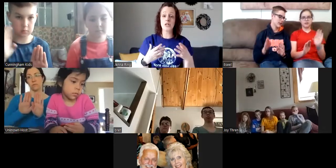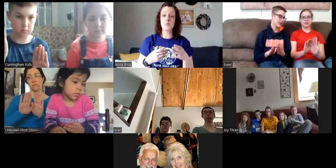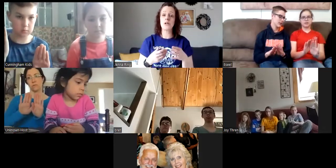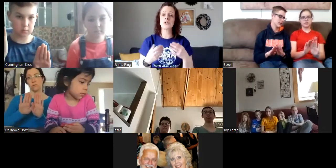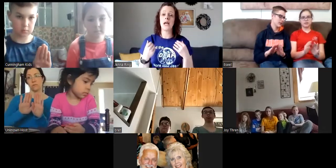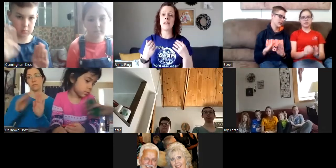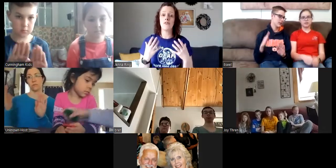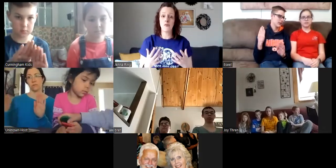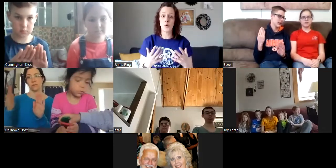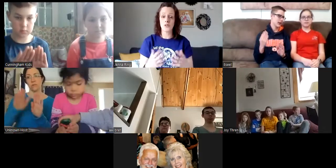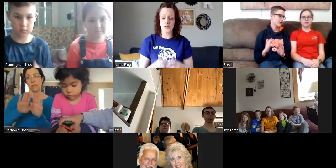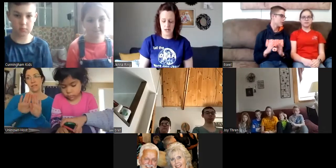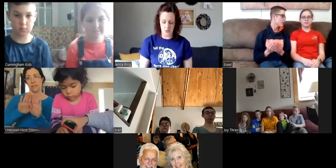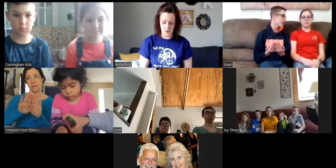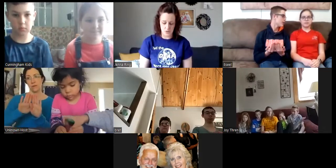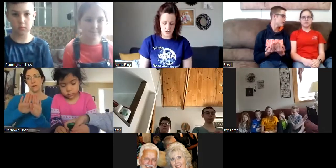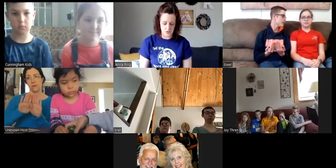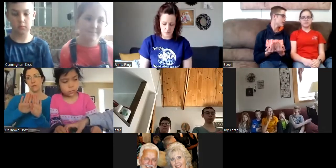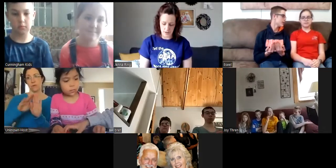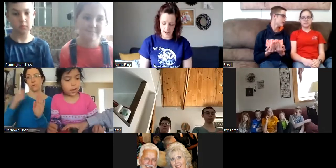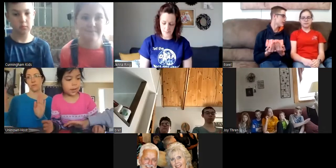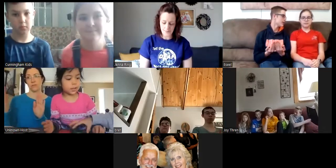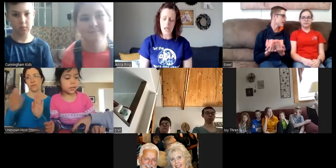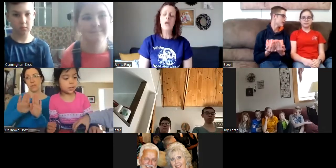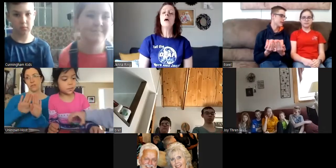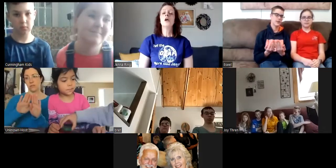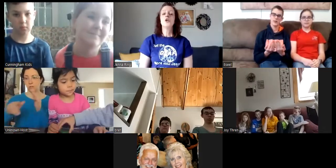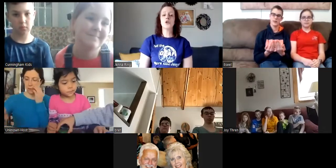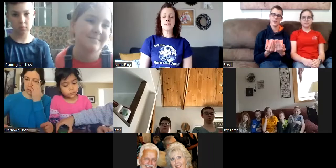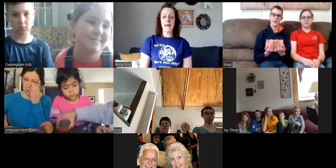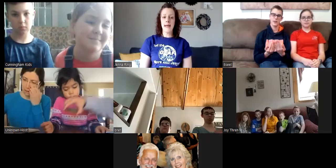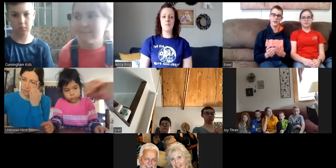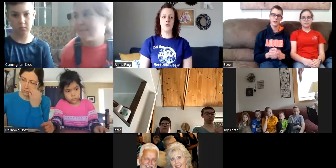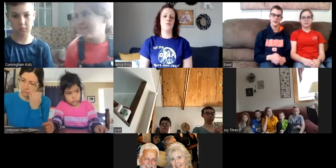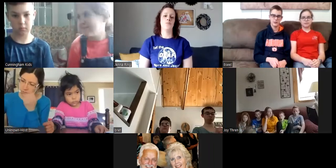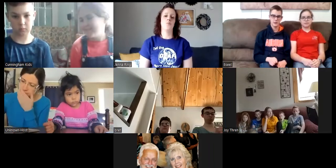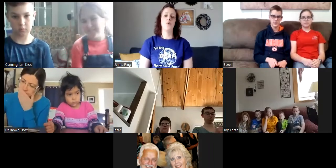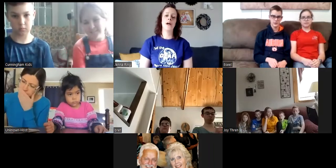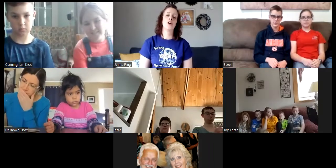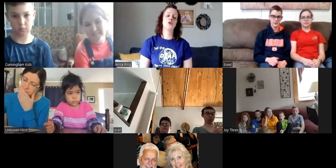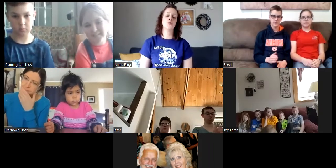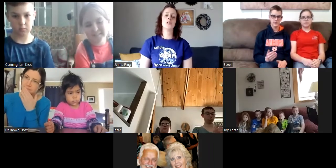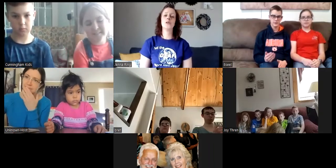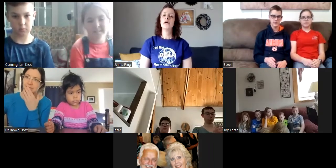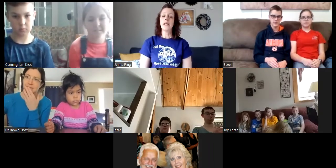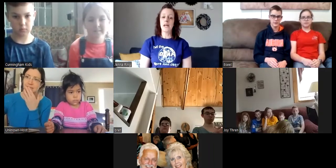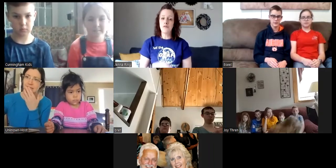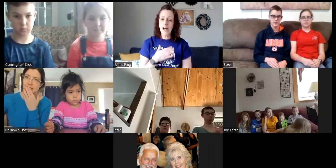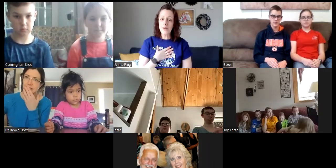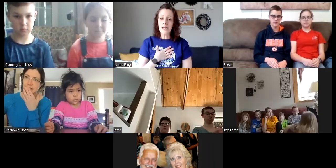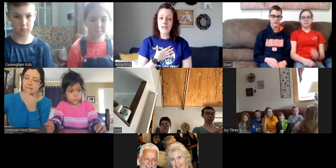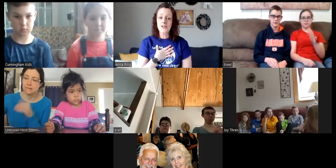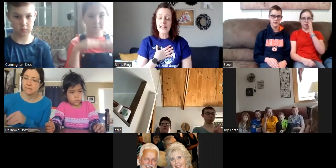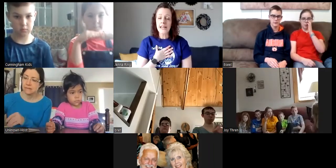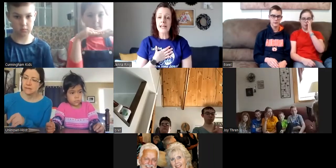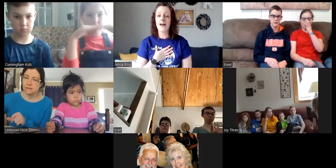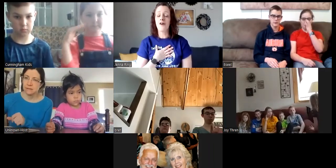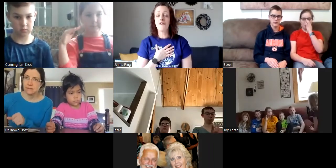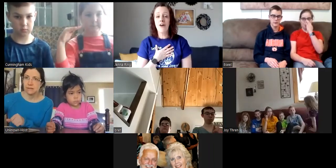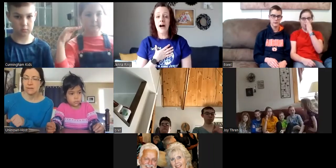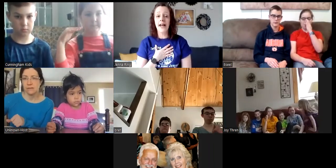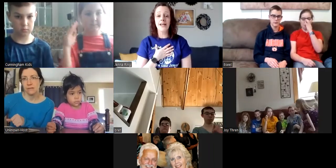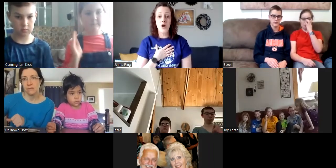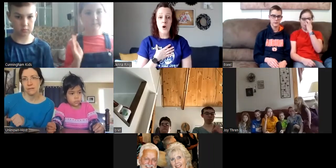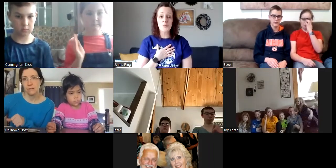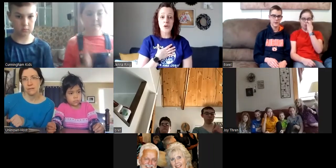facial expression and the force that you use. Okay, your table. where you will invite me to eat